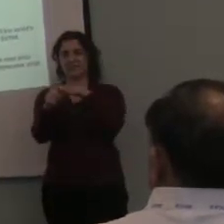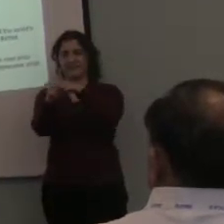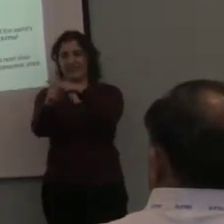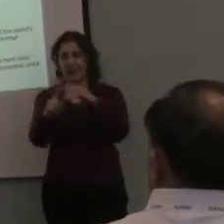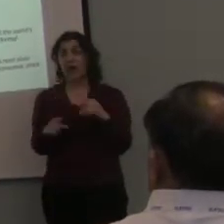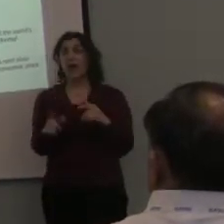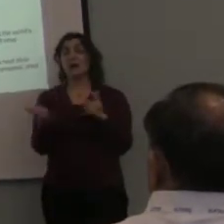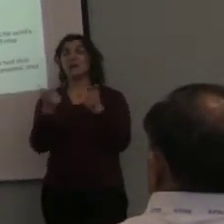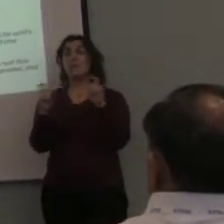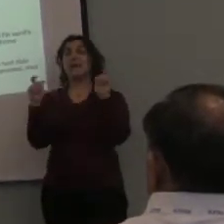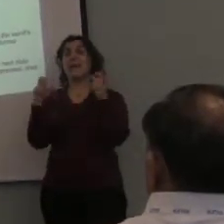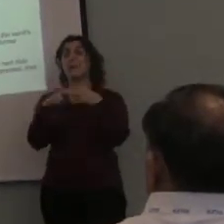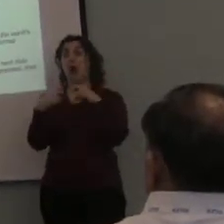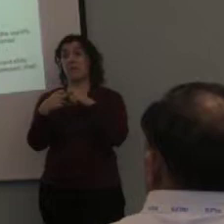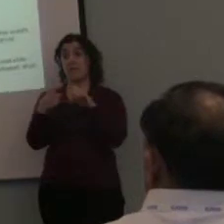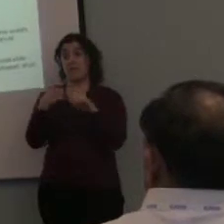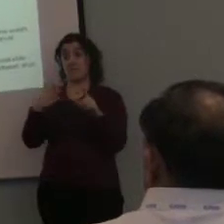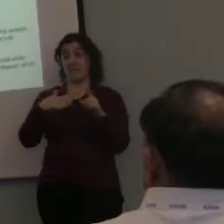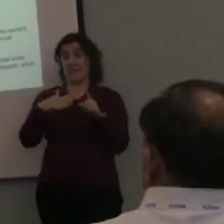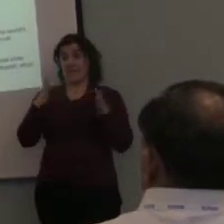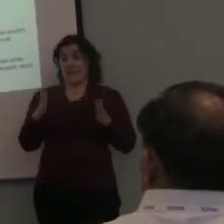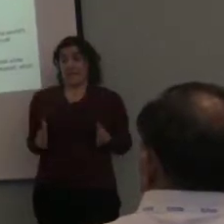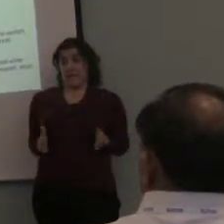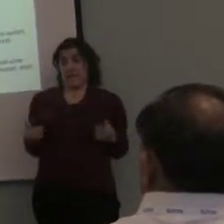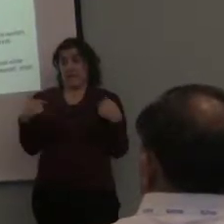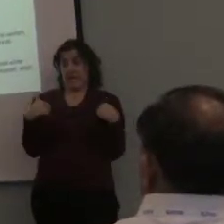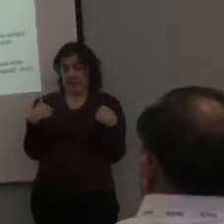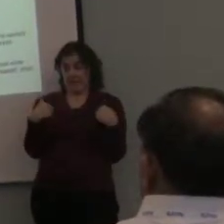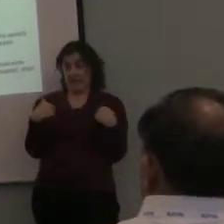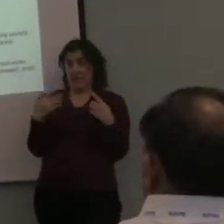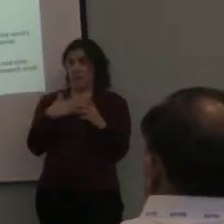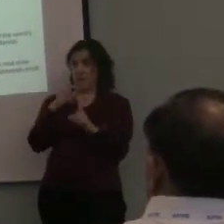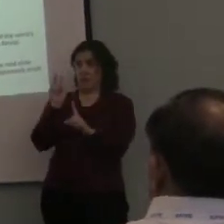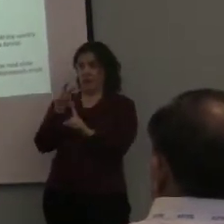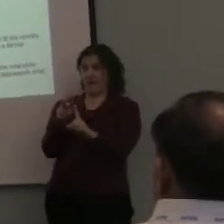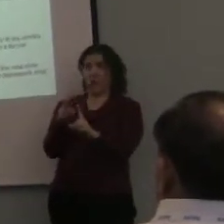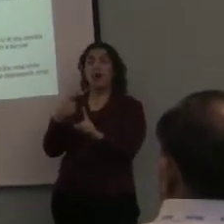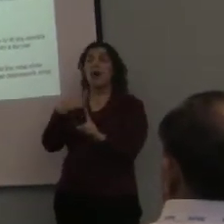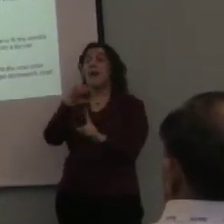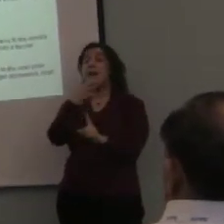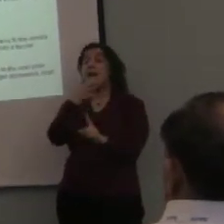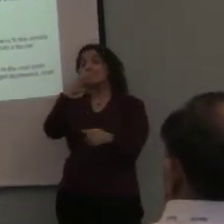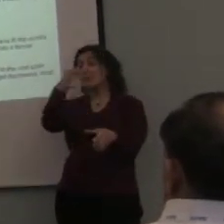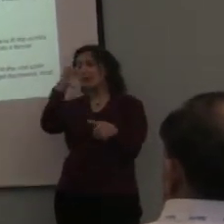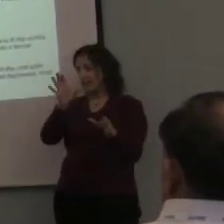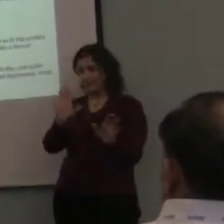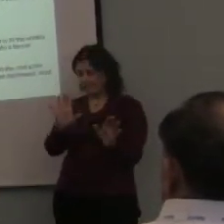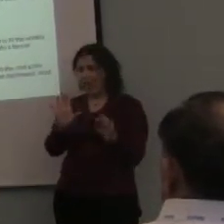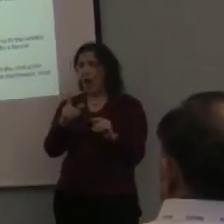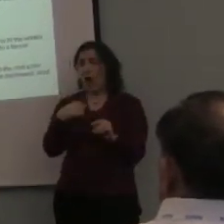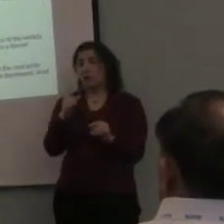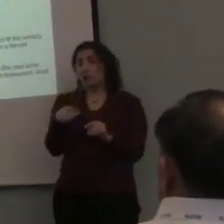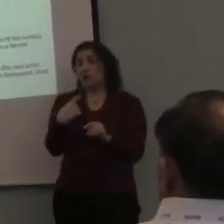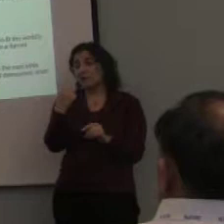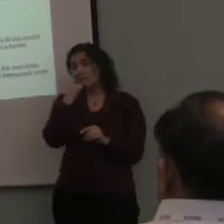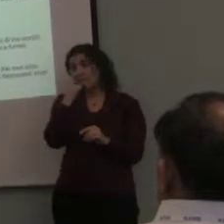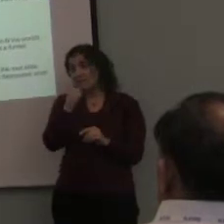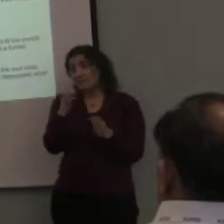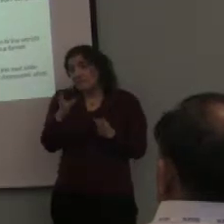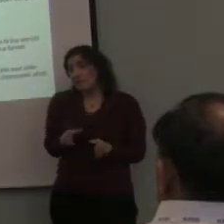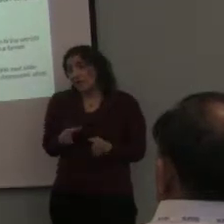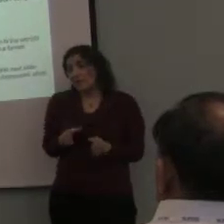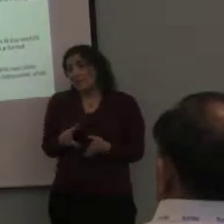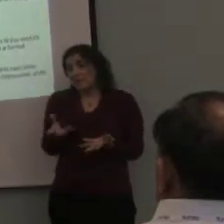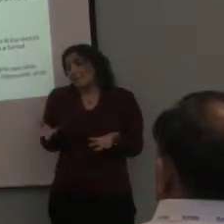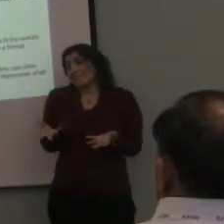biggest problem from my point of view as an individual, and I am not an expert, I'm just an